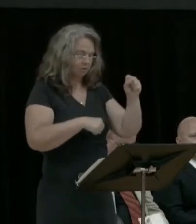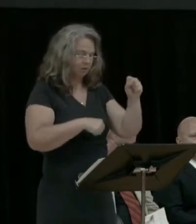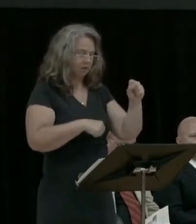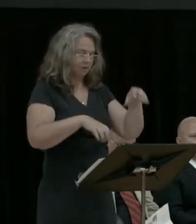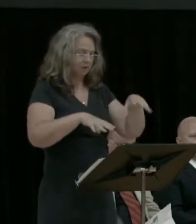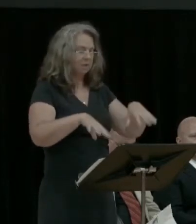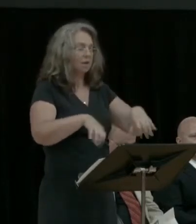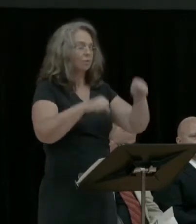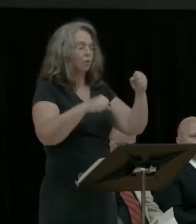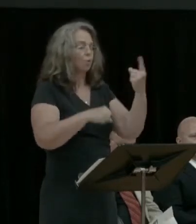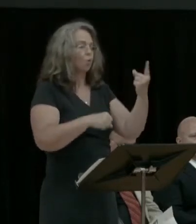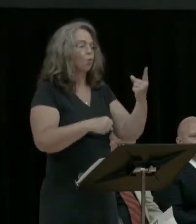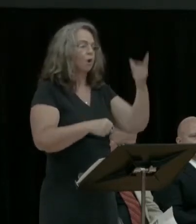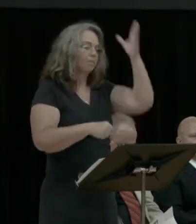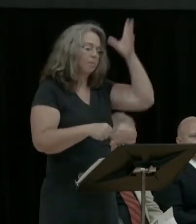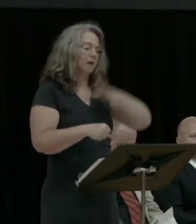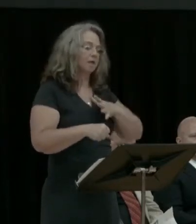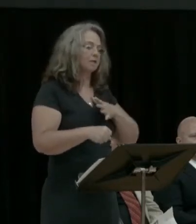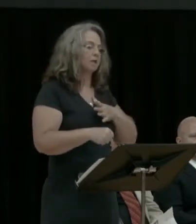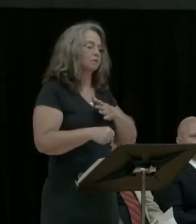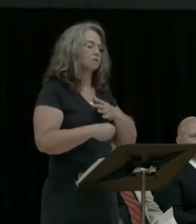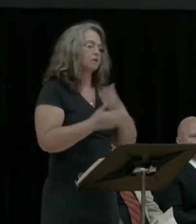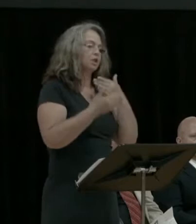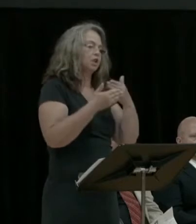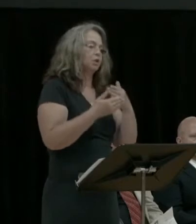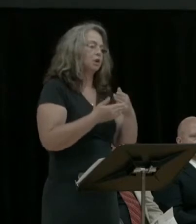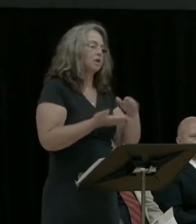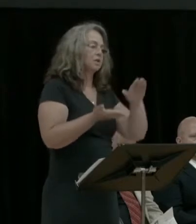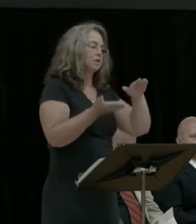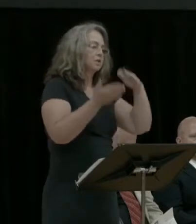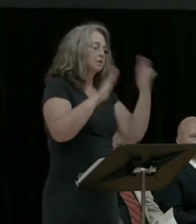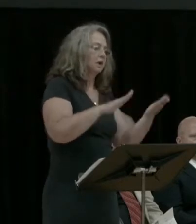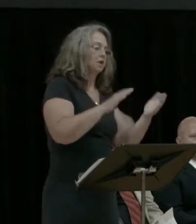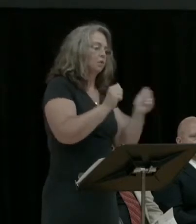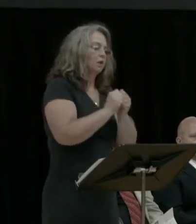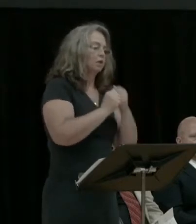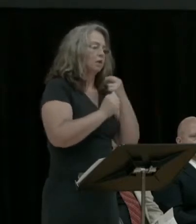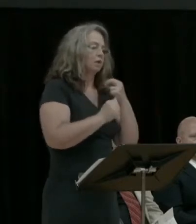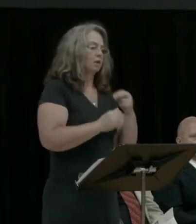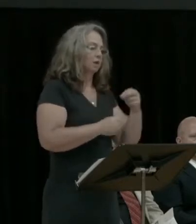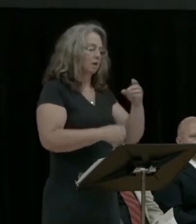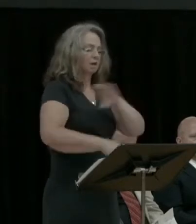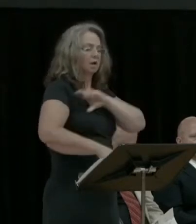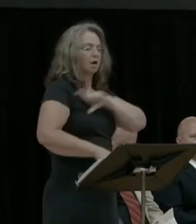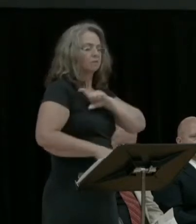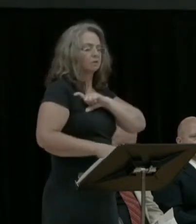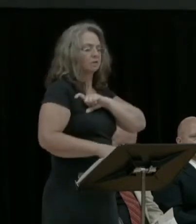dying with a knee on his neck for the world to finally see what has been the truth all along, that Black Lives Matter.